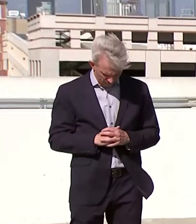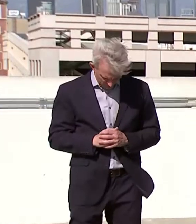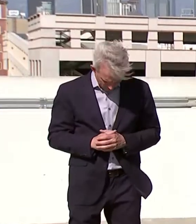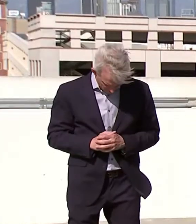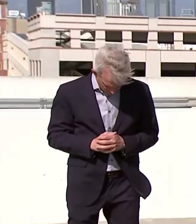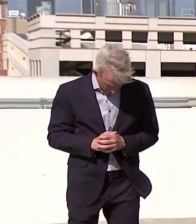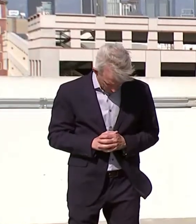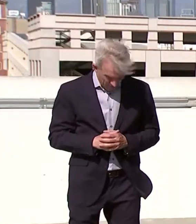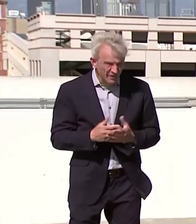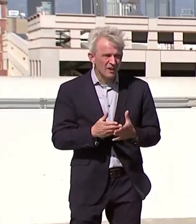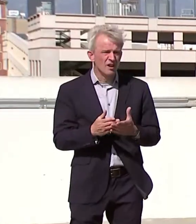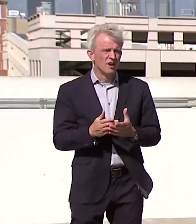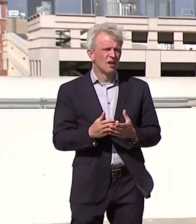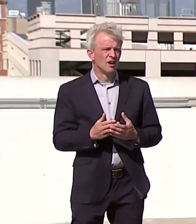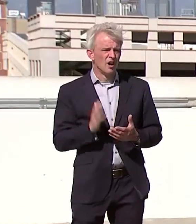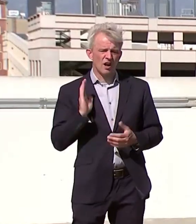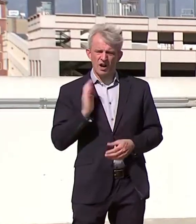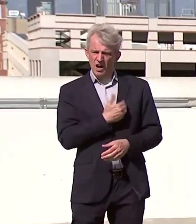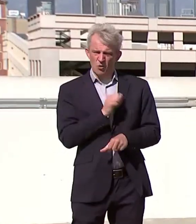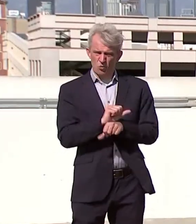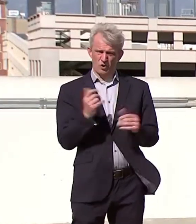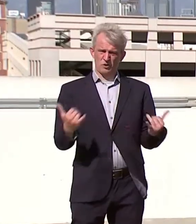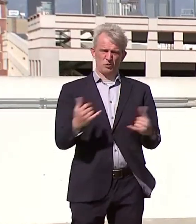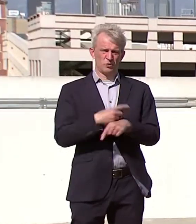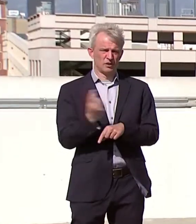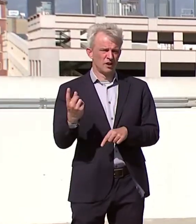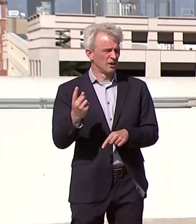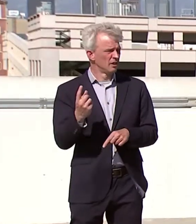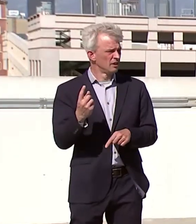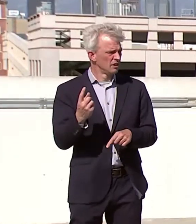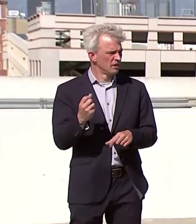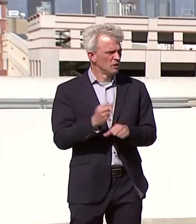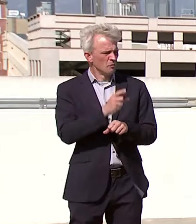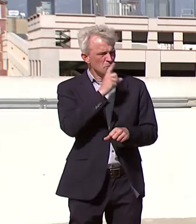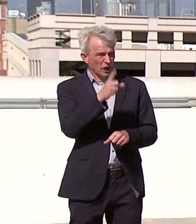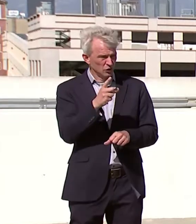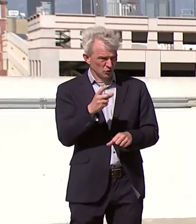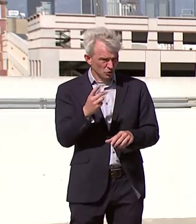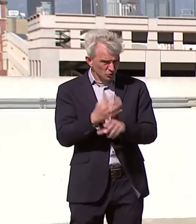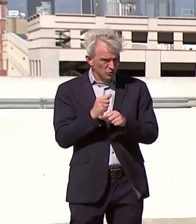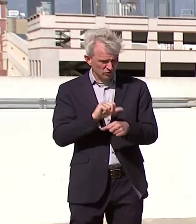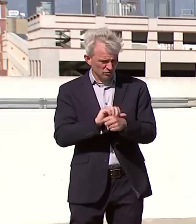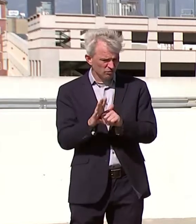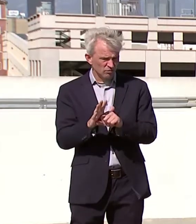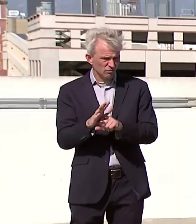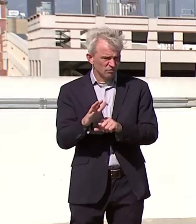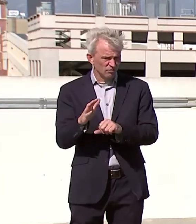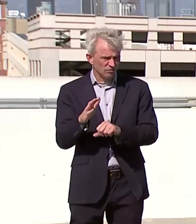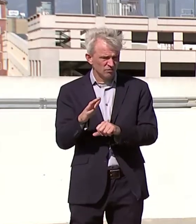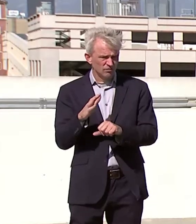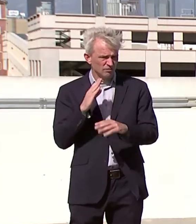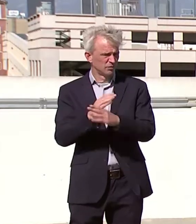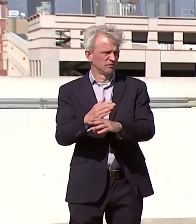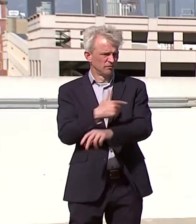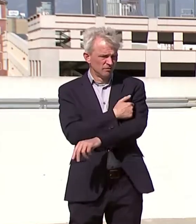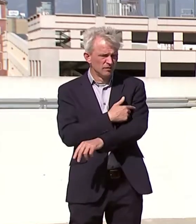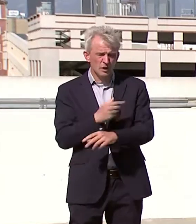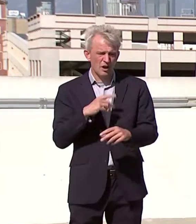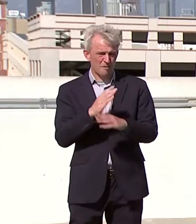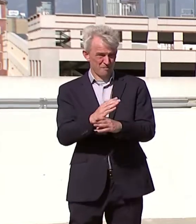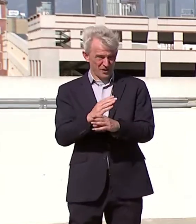steps that we are taking today to make sure we are vaccinated protects us individually, and it protects our